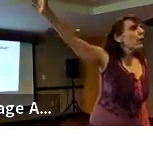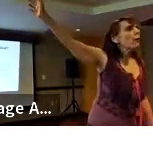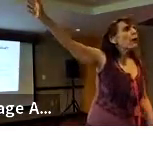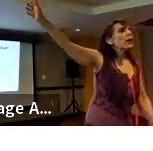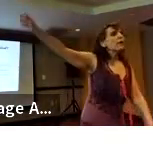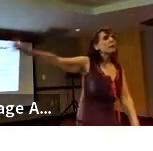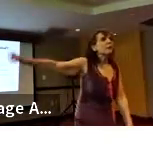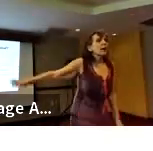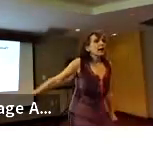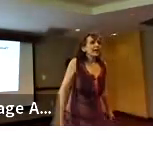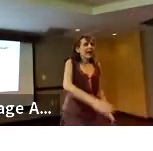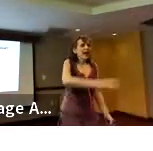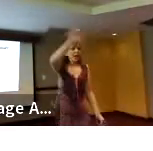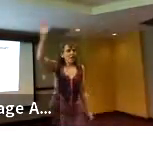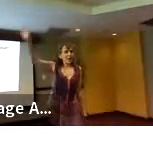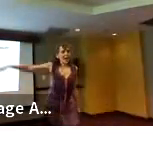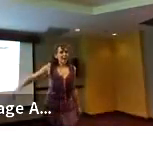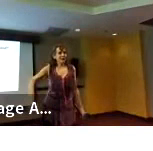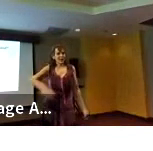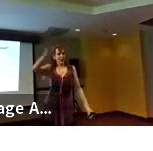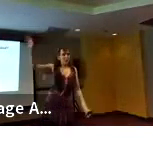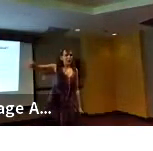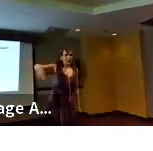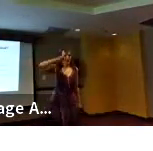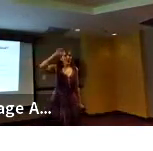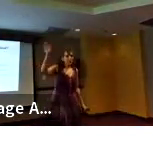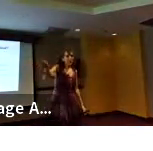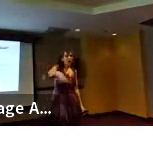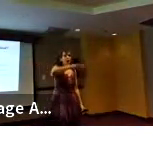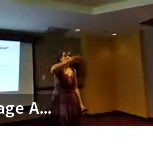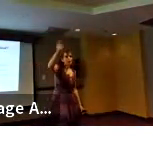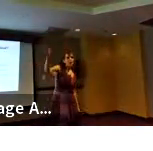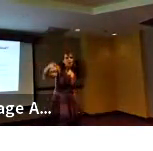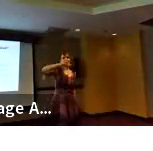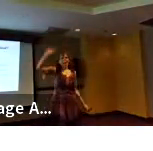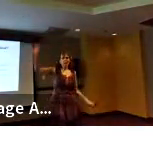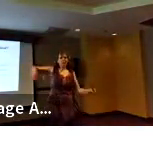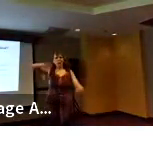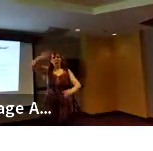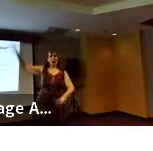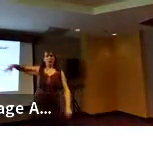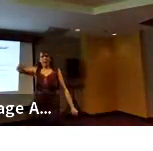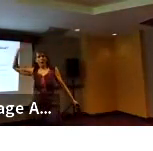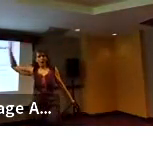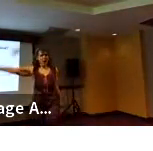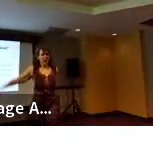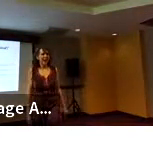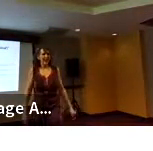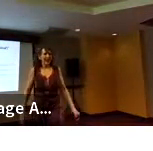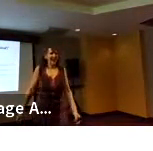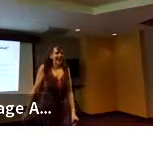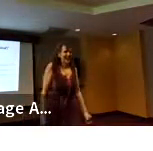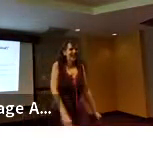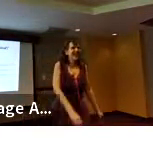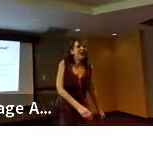right? Well, before that. Yeah, all of that. Woo! Before! Meryl's like,